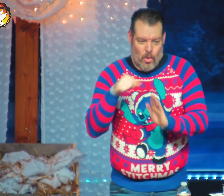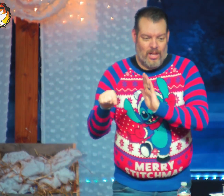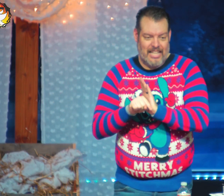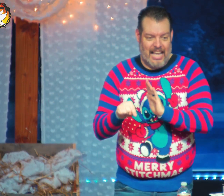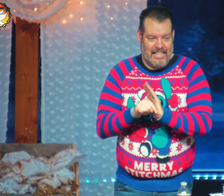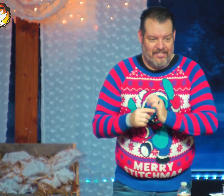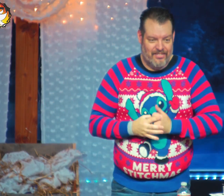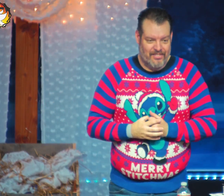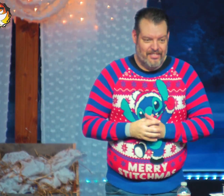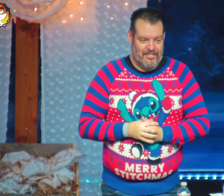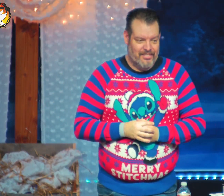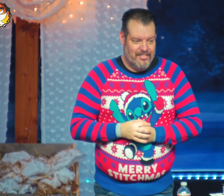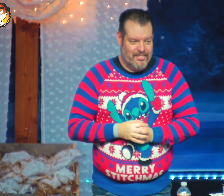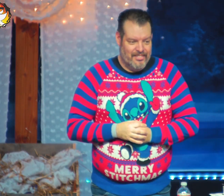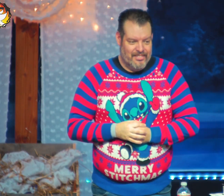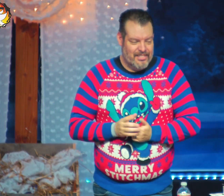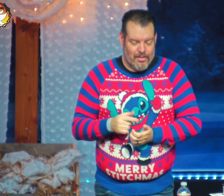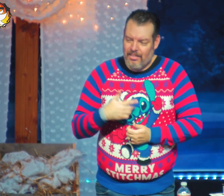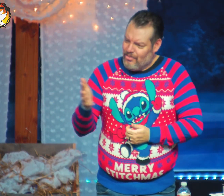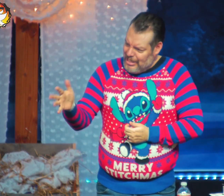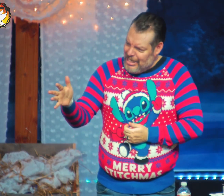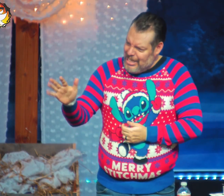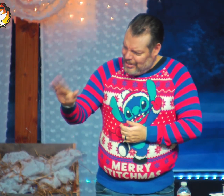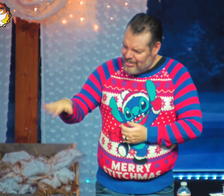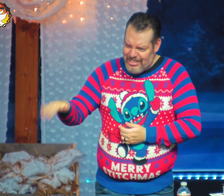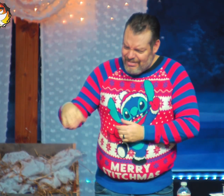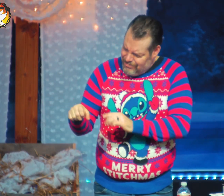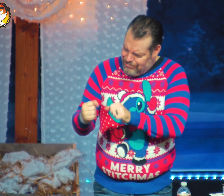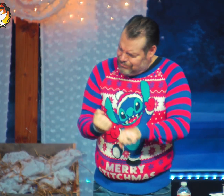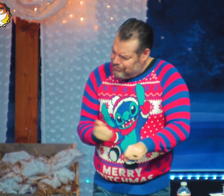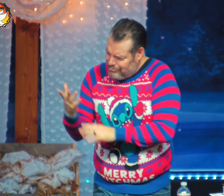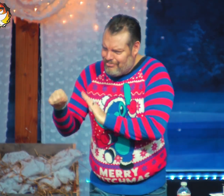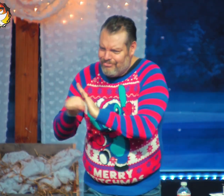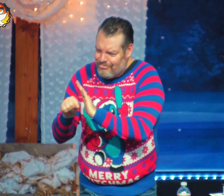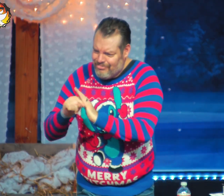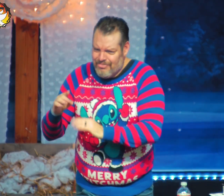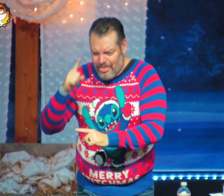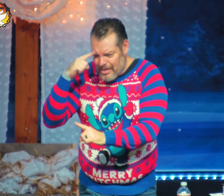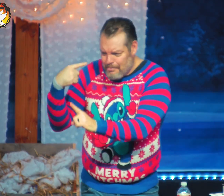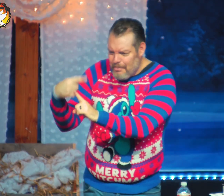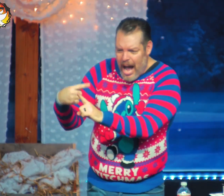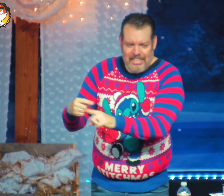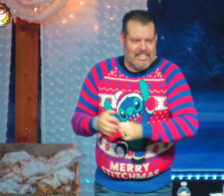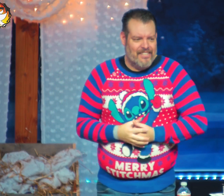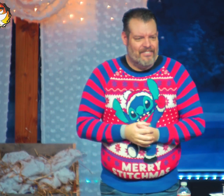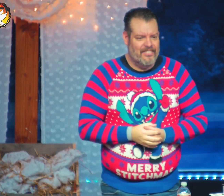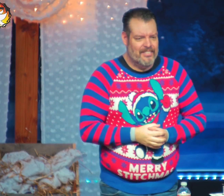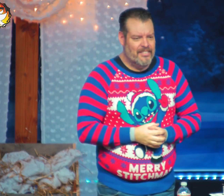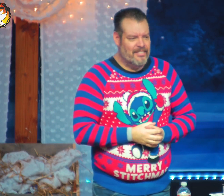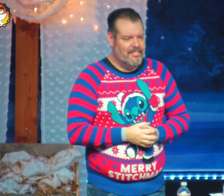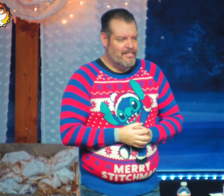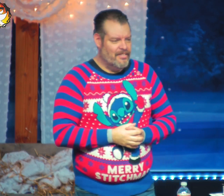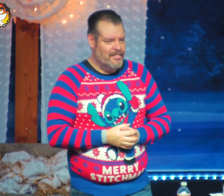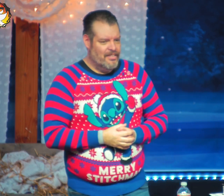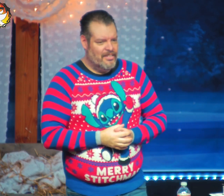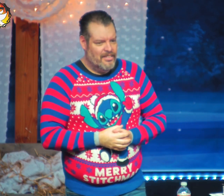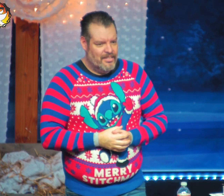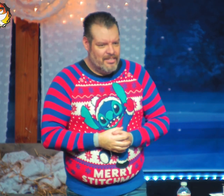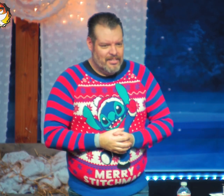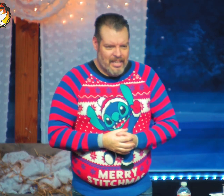things that are pure. Think about those things. Get rid of the negativity. Some